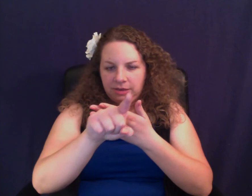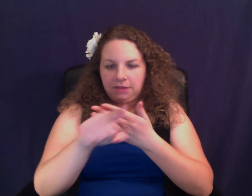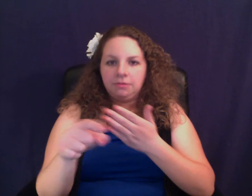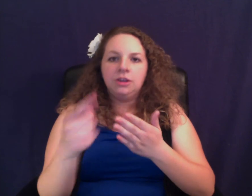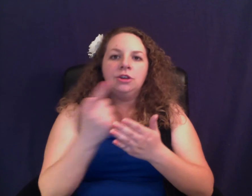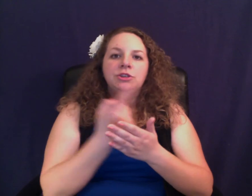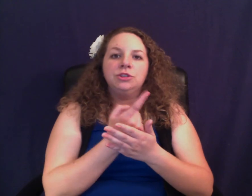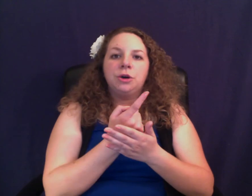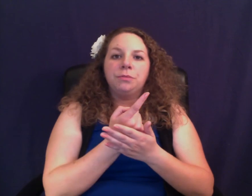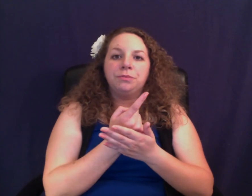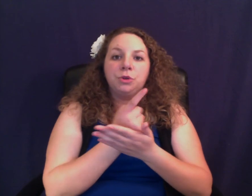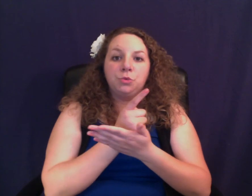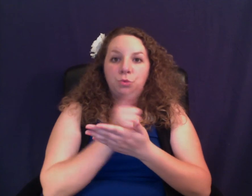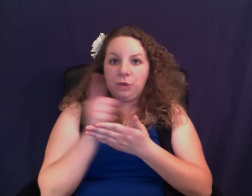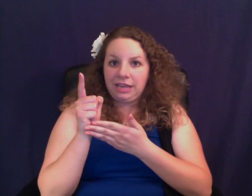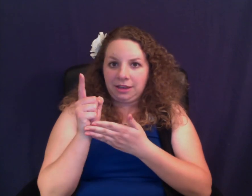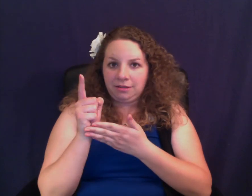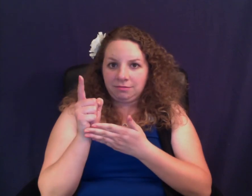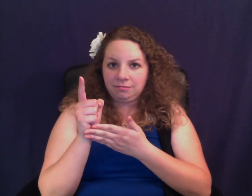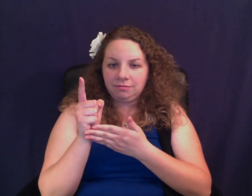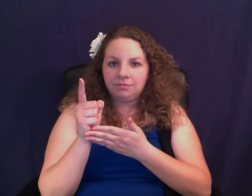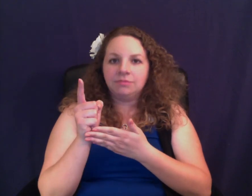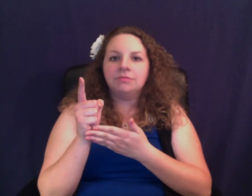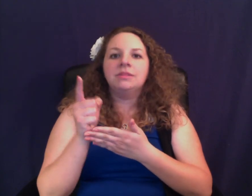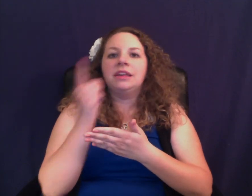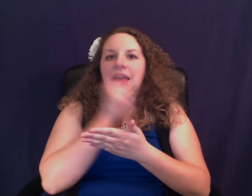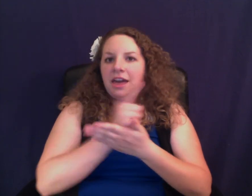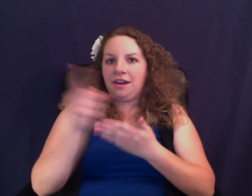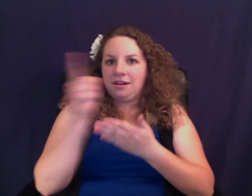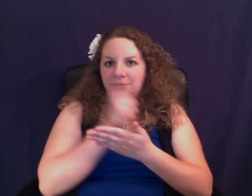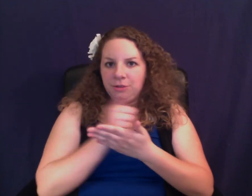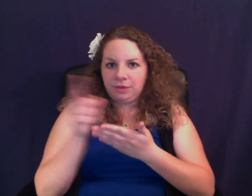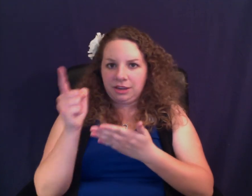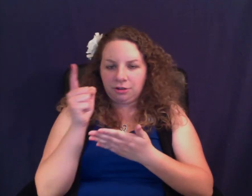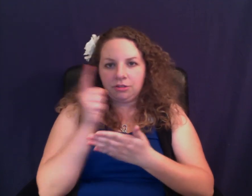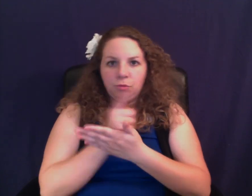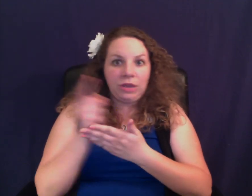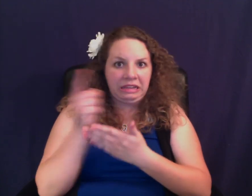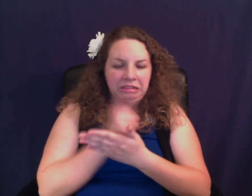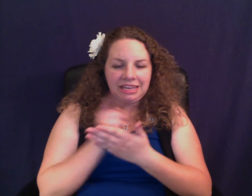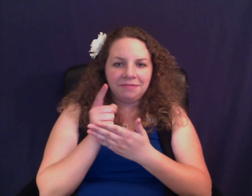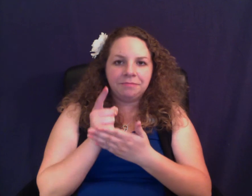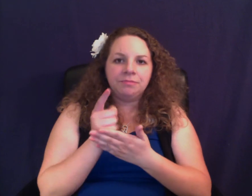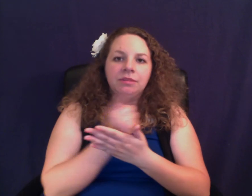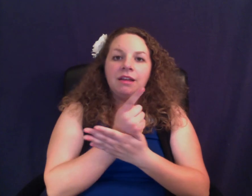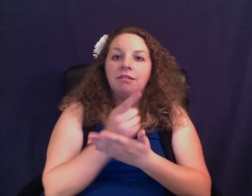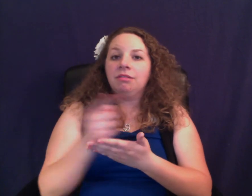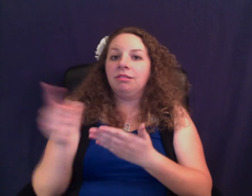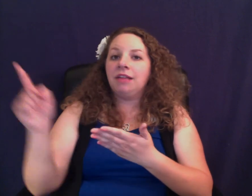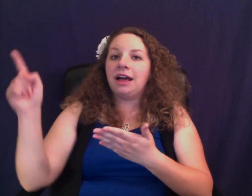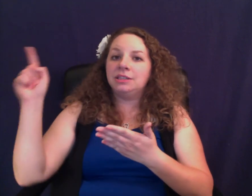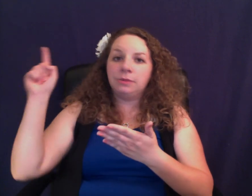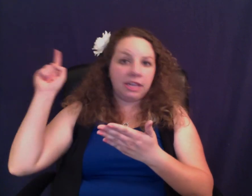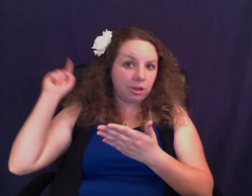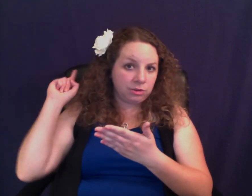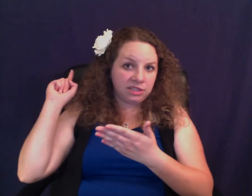So week, every week or weekly. Last week it goes to the